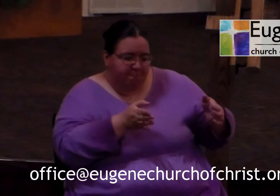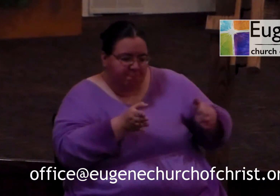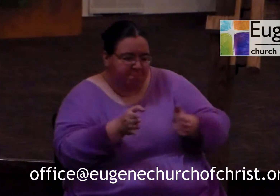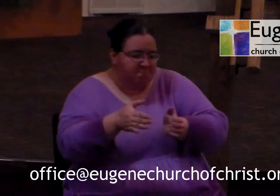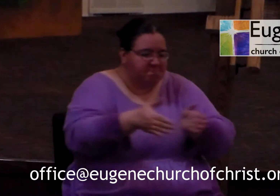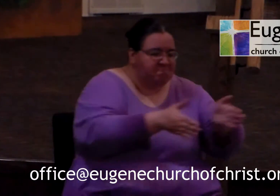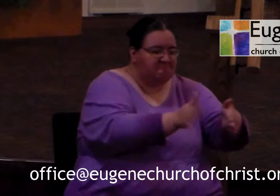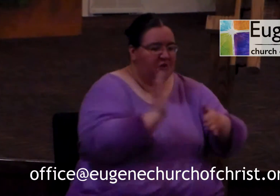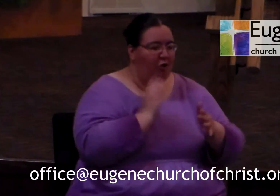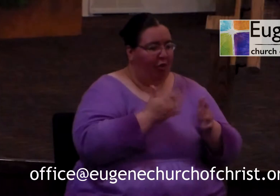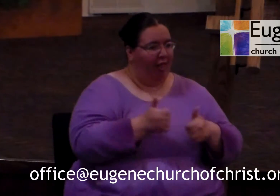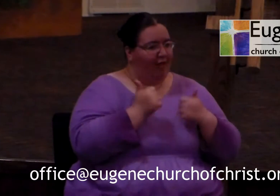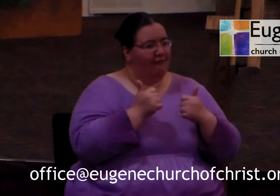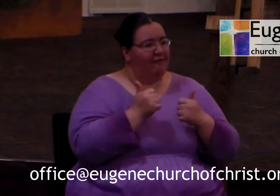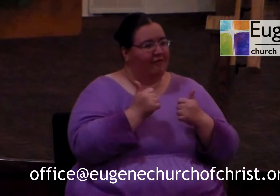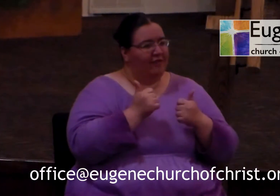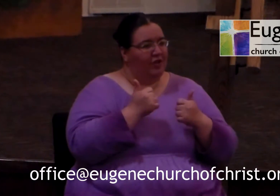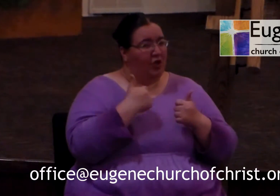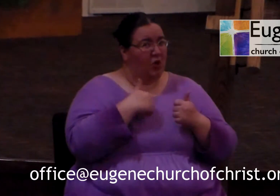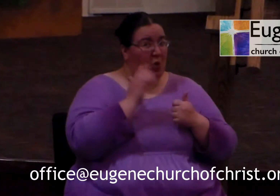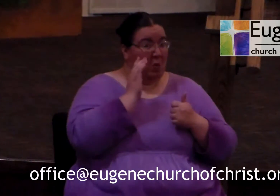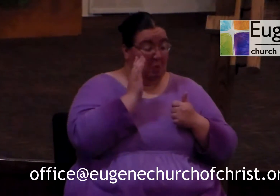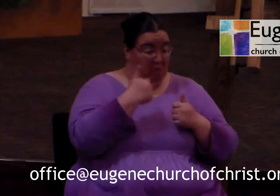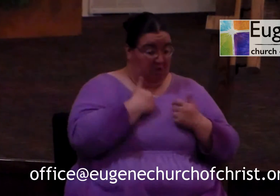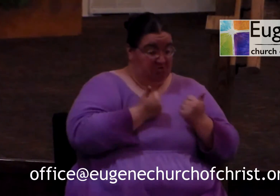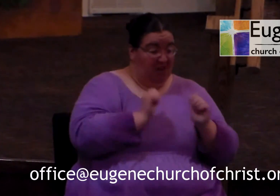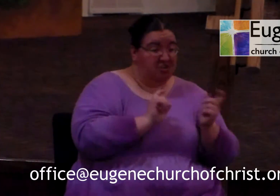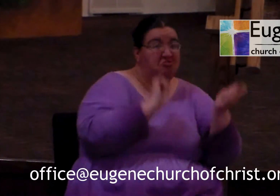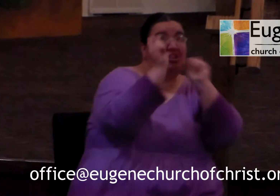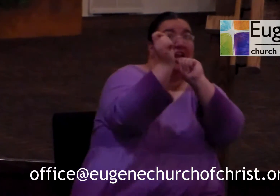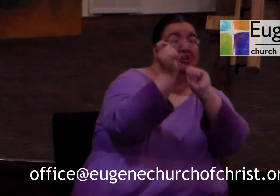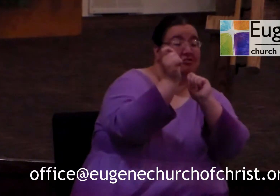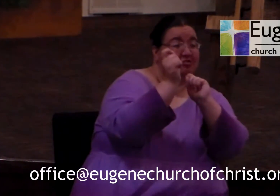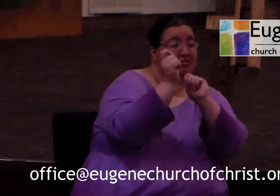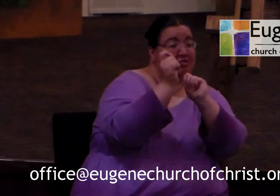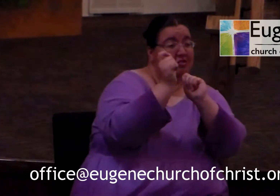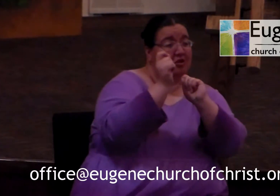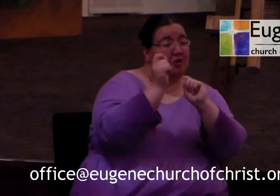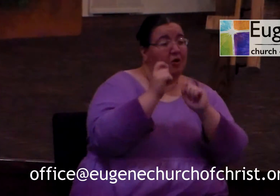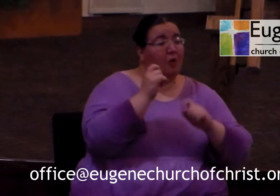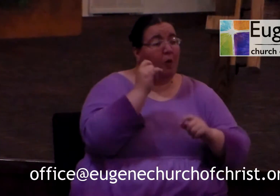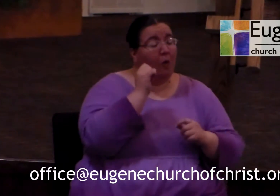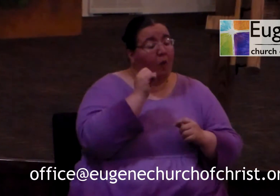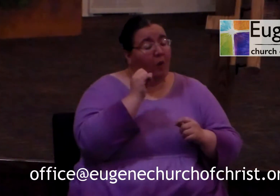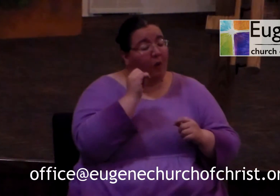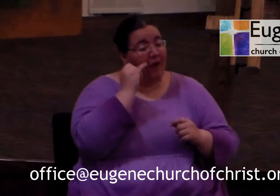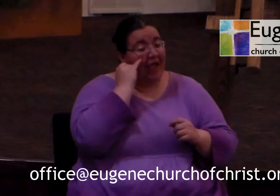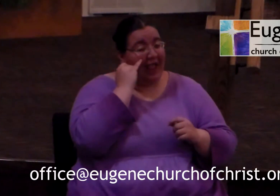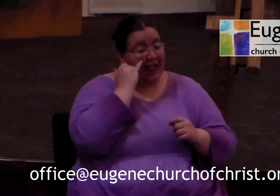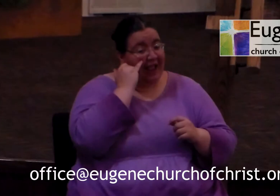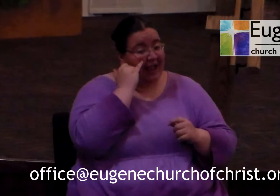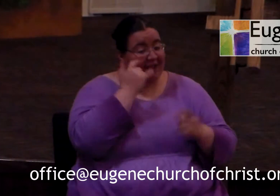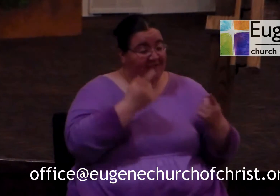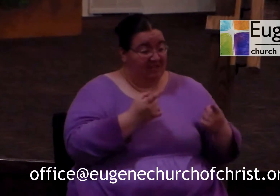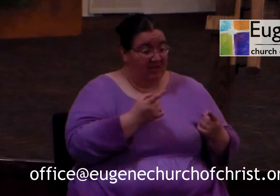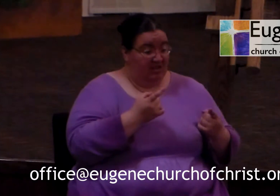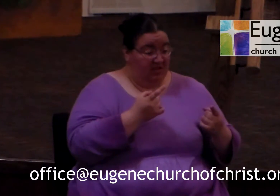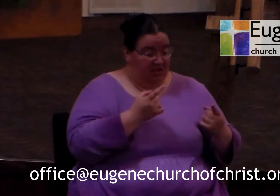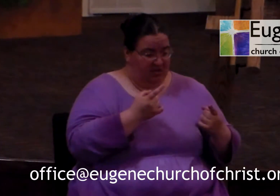change that? Or if we found ourselves fulfilling those things, then what will we do from that point? How would we continue